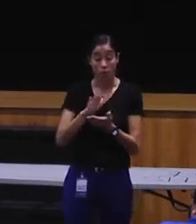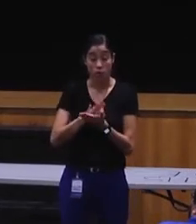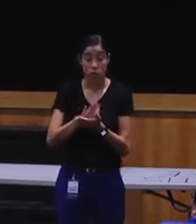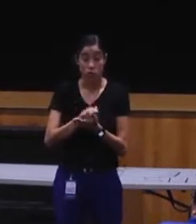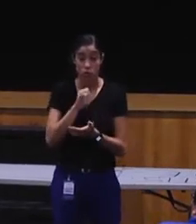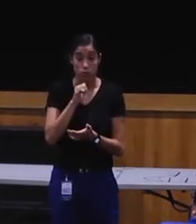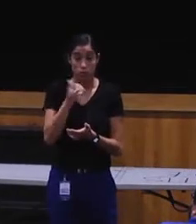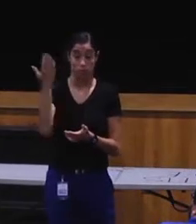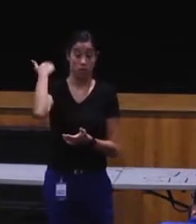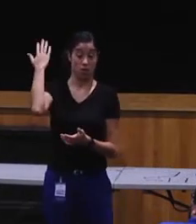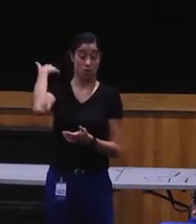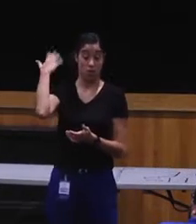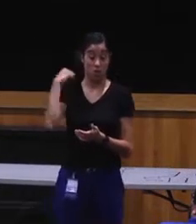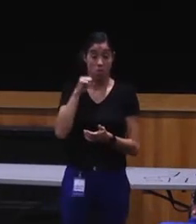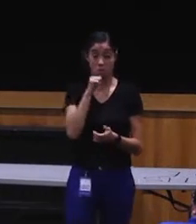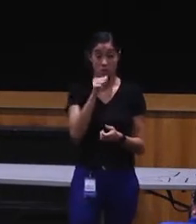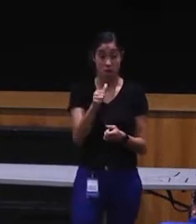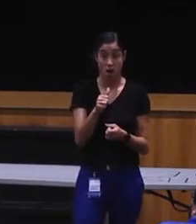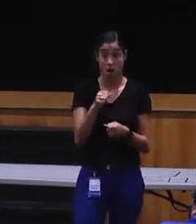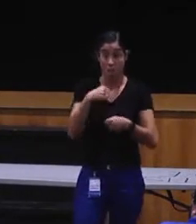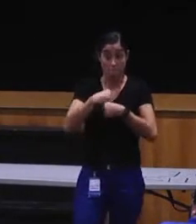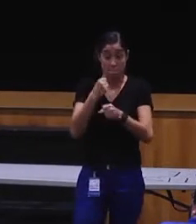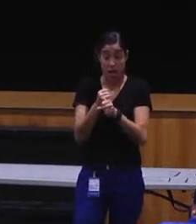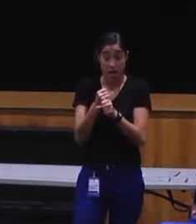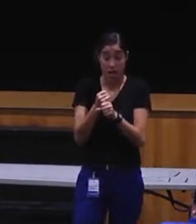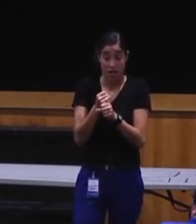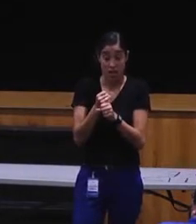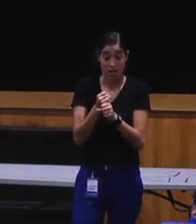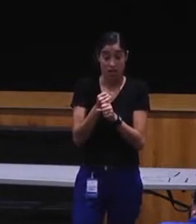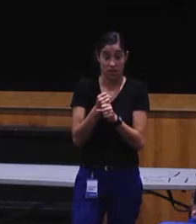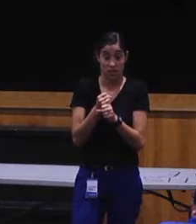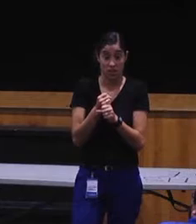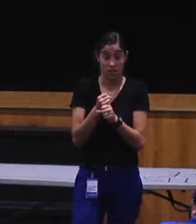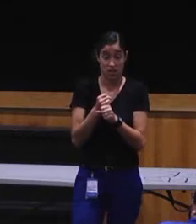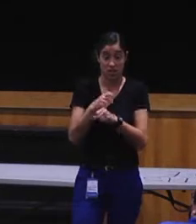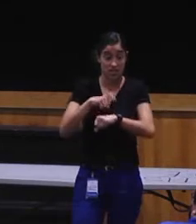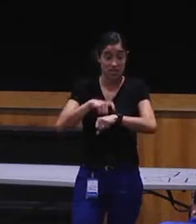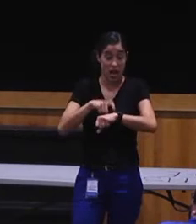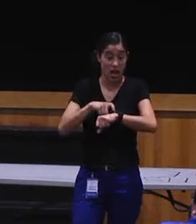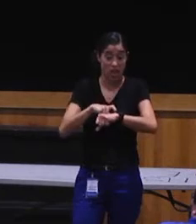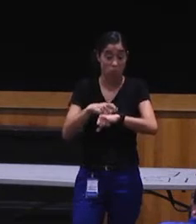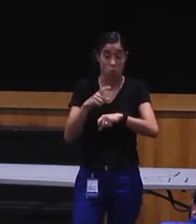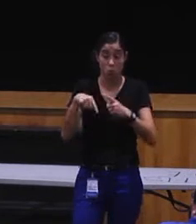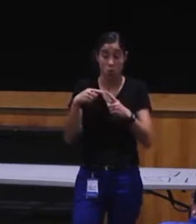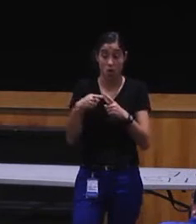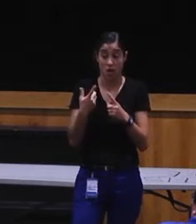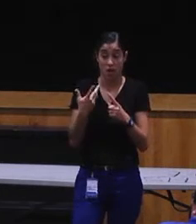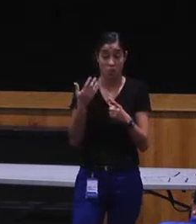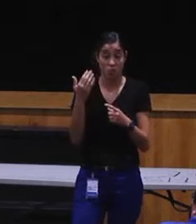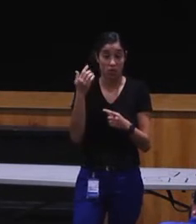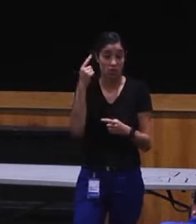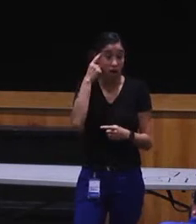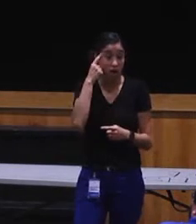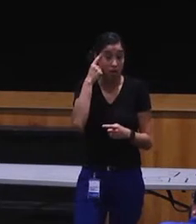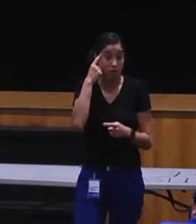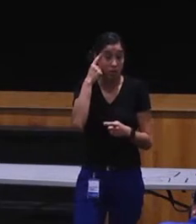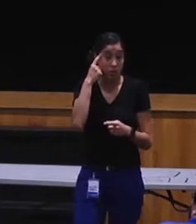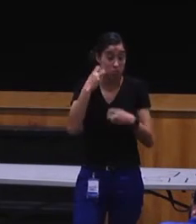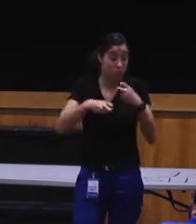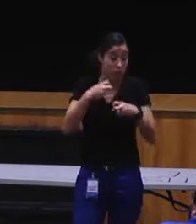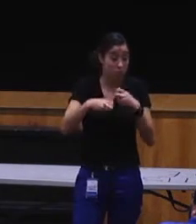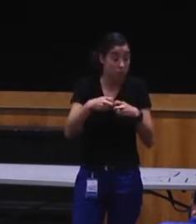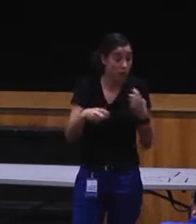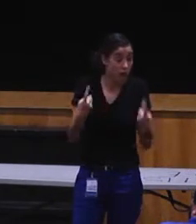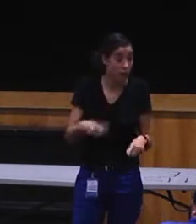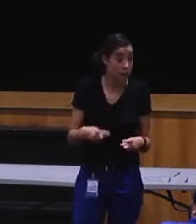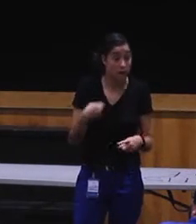this environment in mind. They were built at a time when it was open and the expectation wasn't, when I grew up, the school